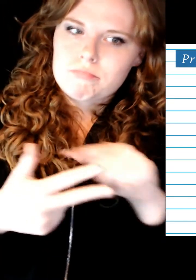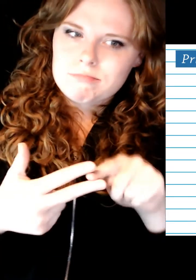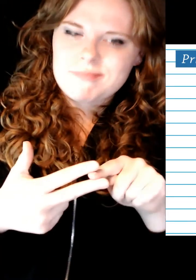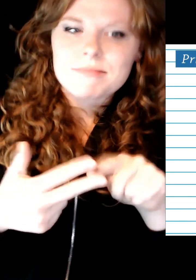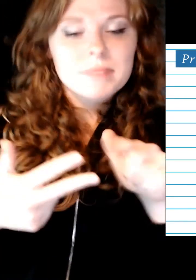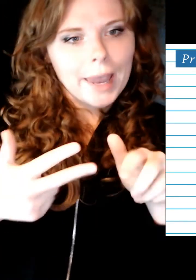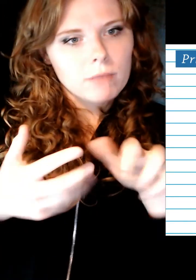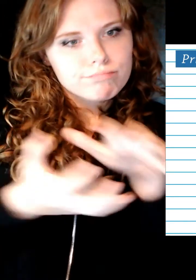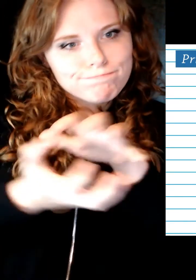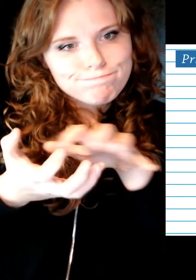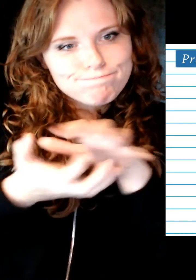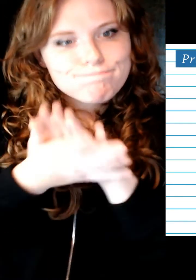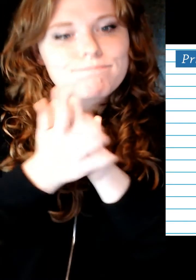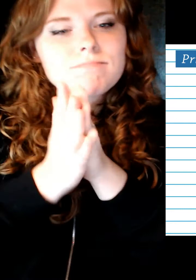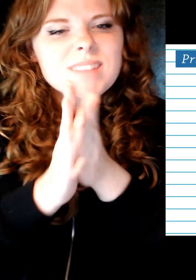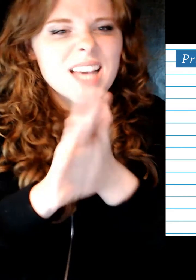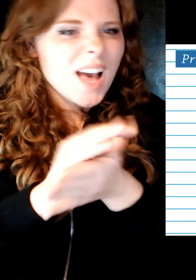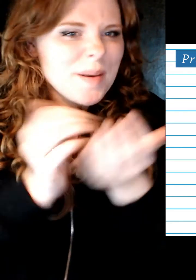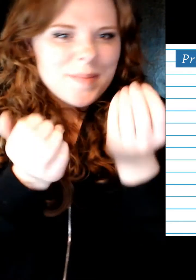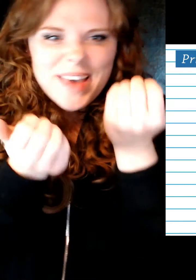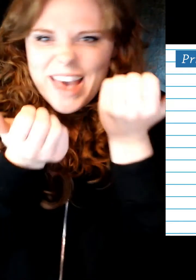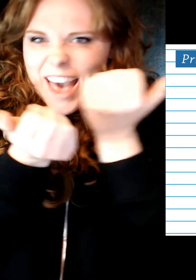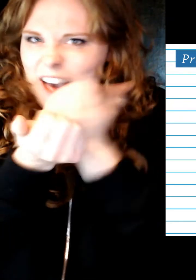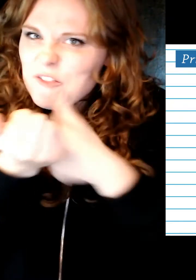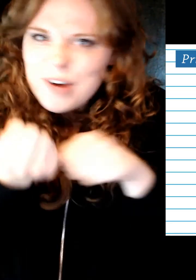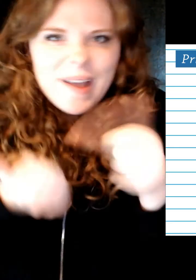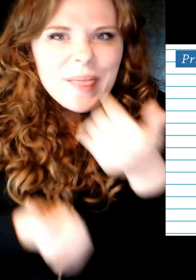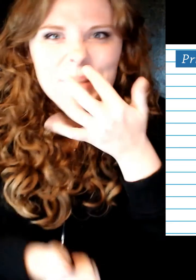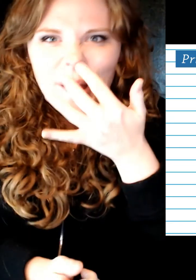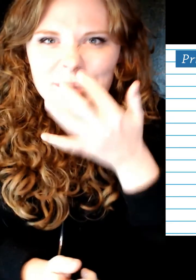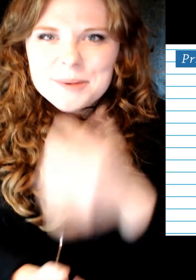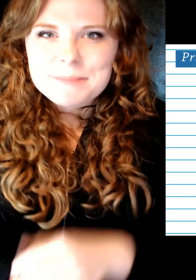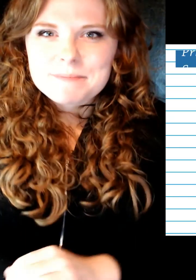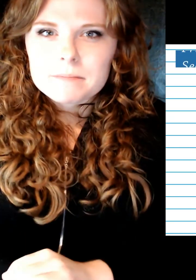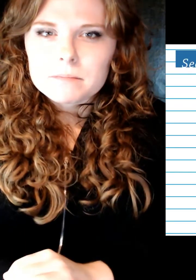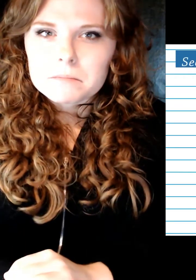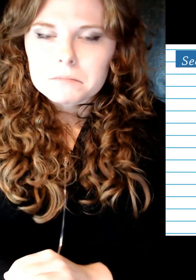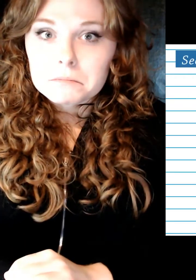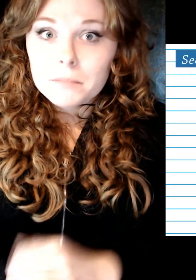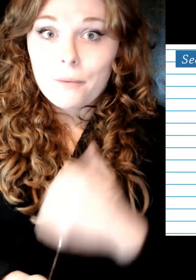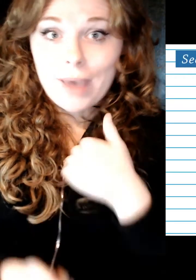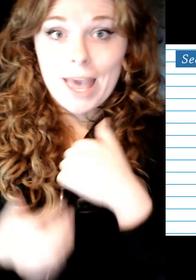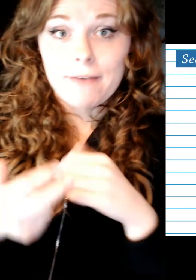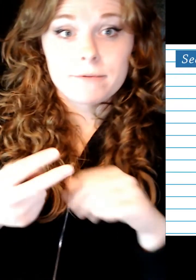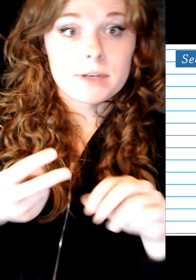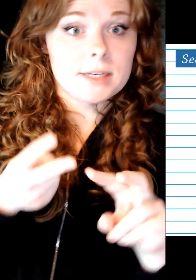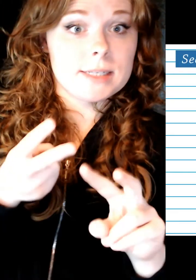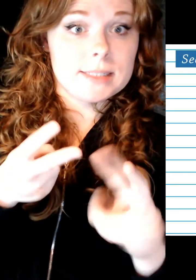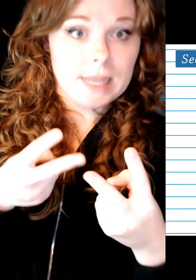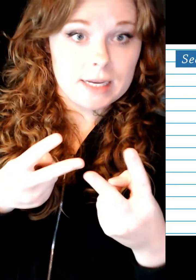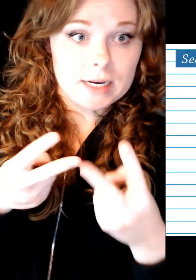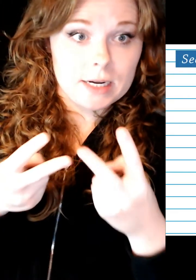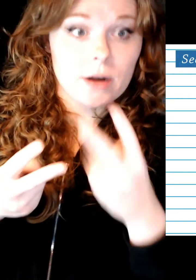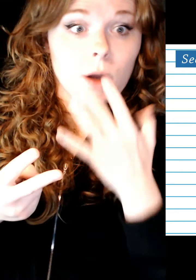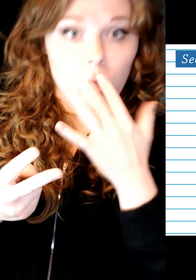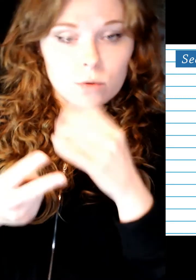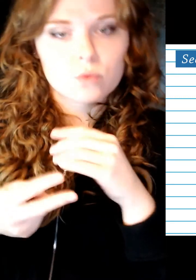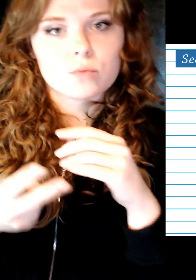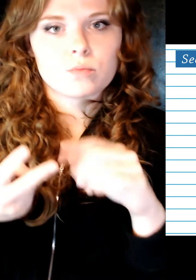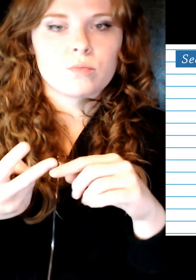mixed together to make just about every other color. There are secondary colors, orange, green,